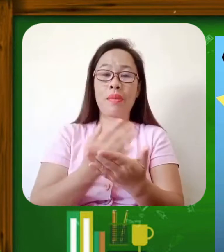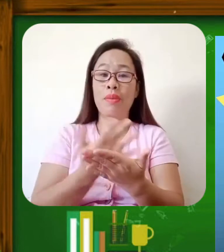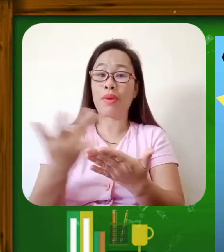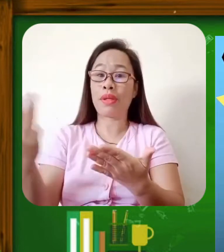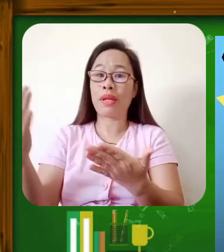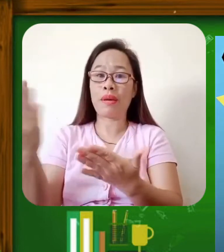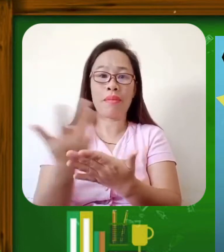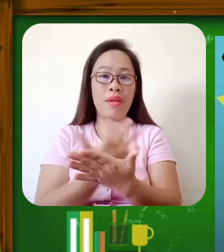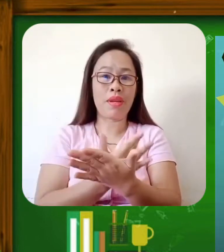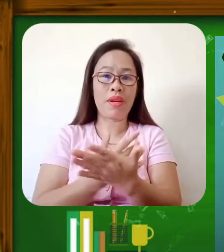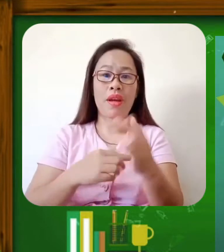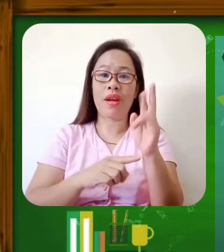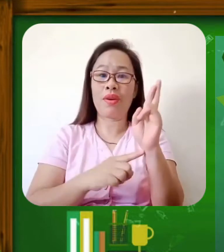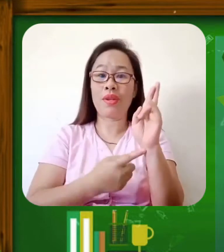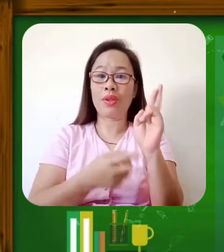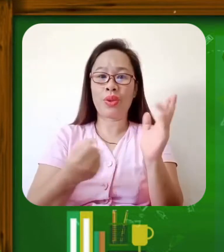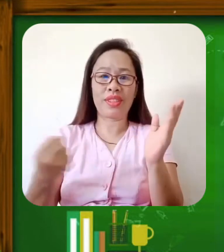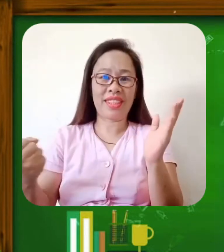resources.